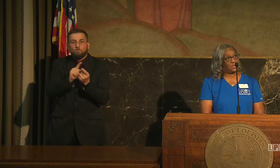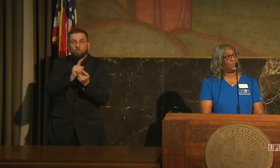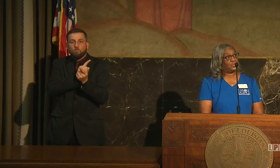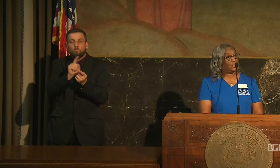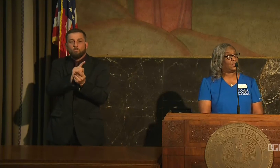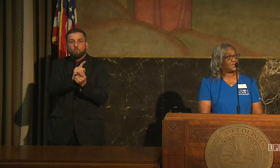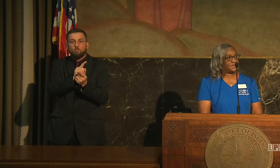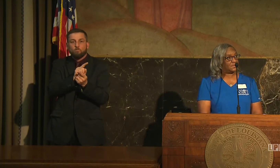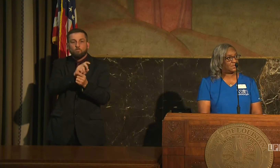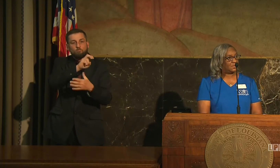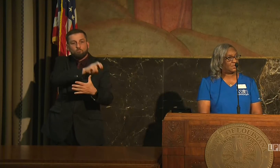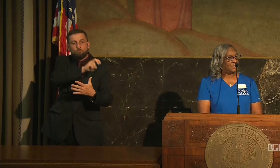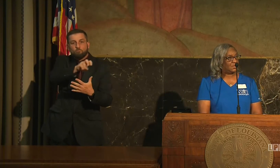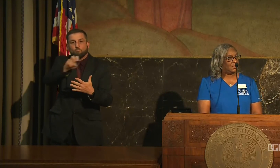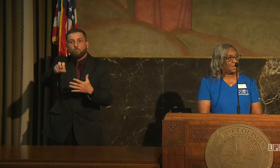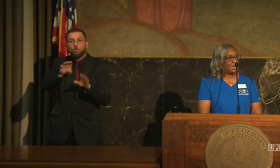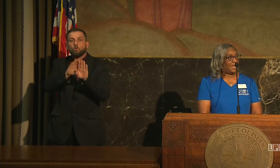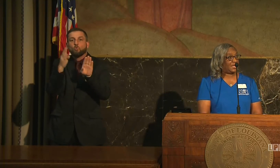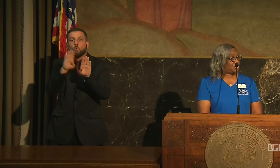knocking on doors,